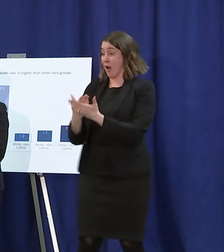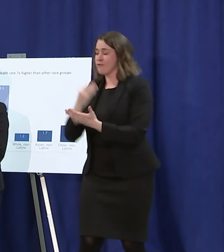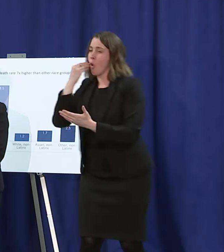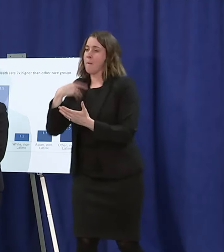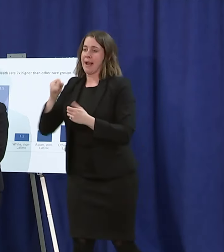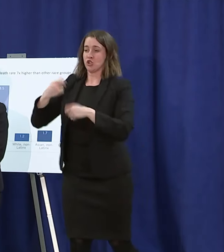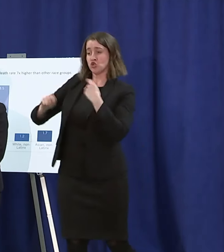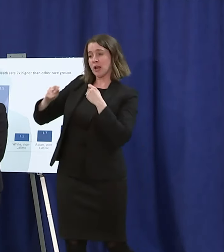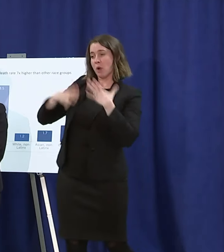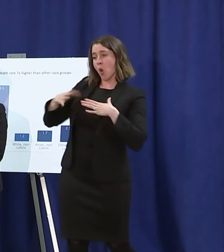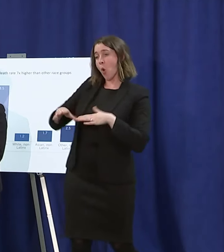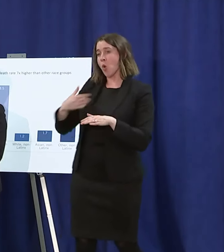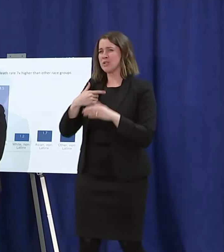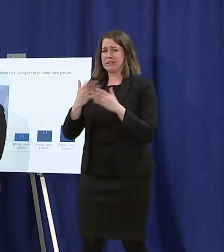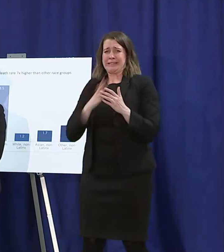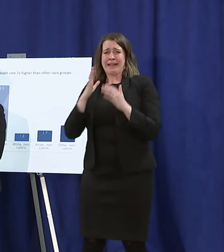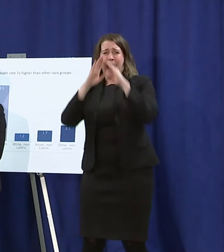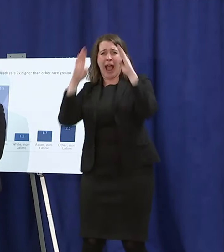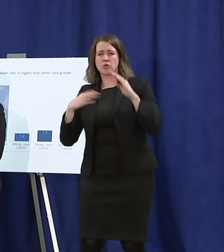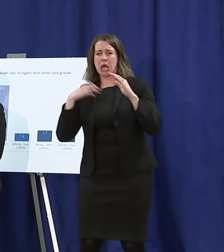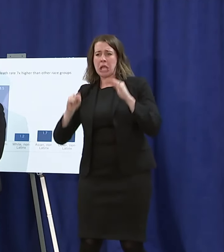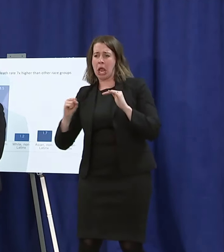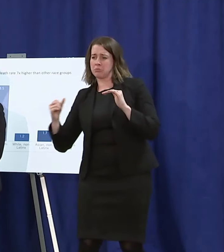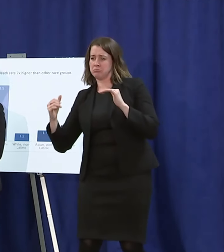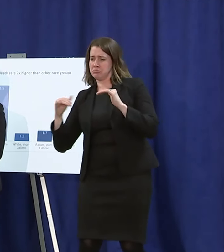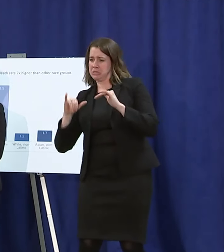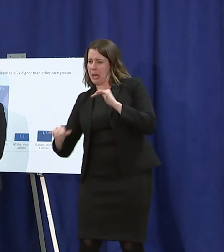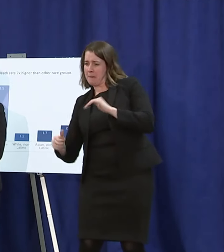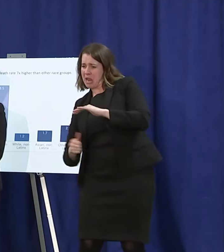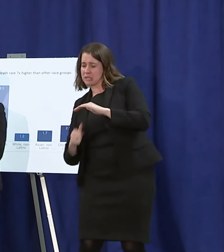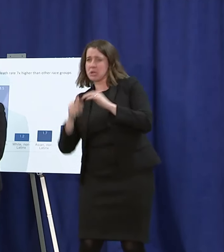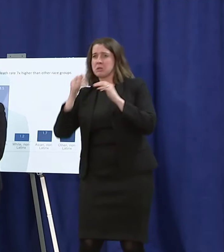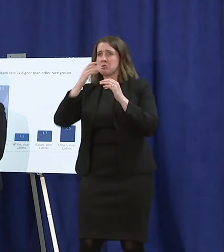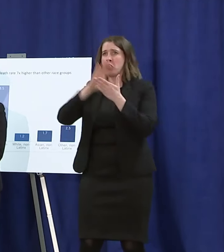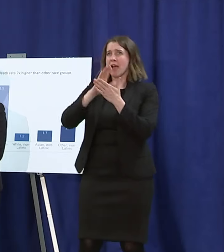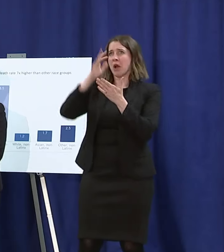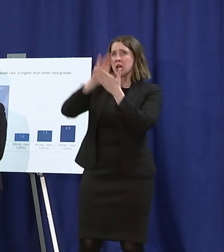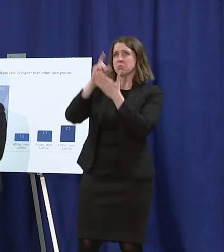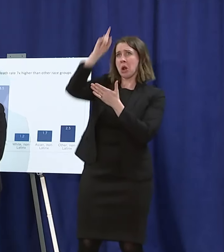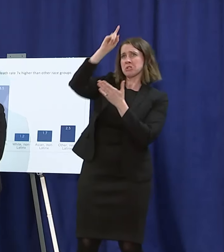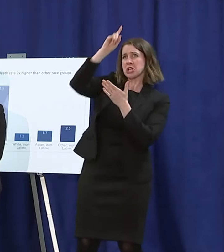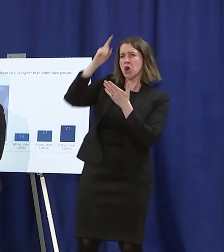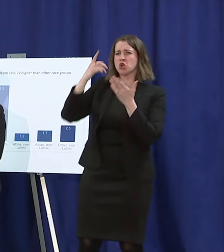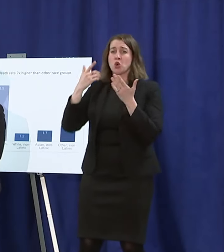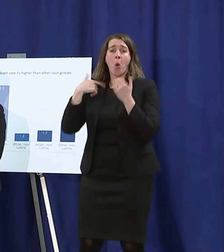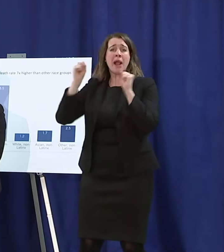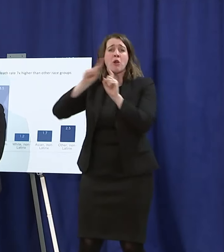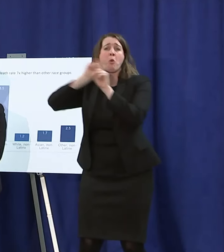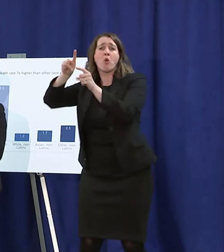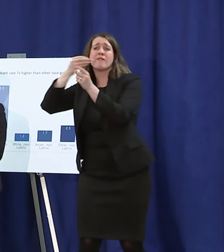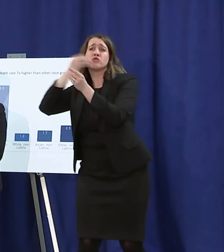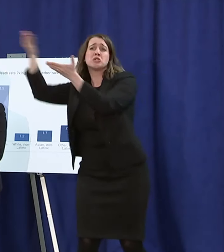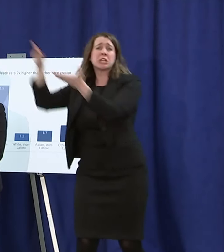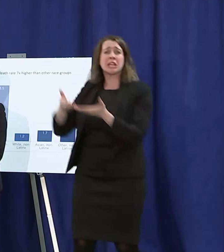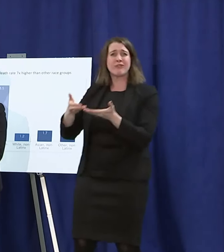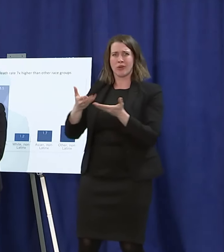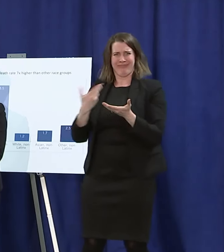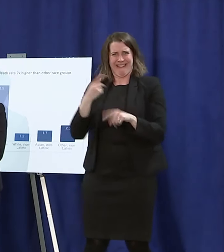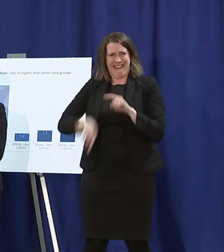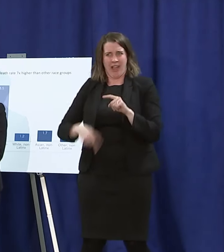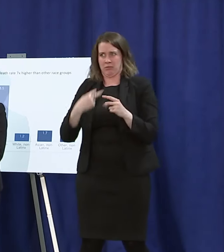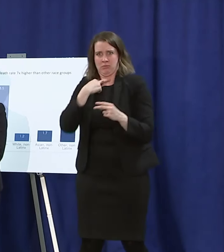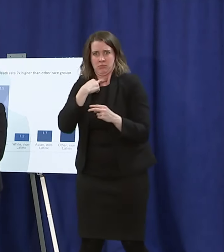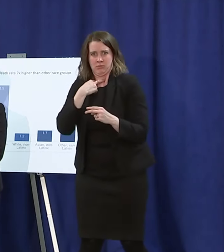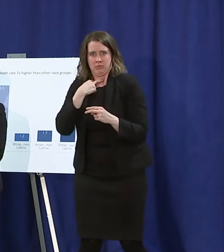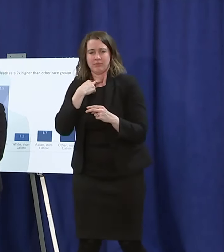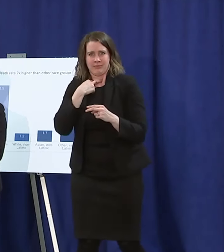and live in the basement and have Uber Eats deliver. Somebody still has to go to the grocery store. We didn't talk about how when there was the